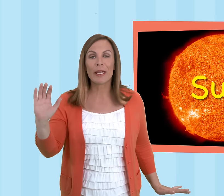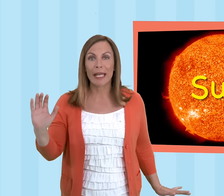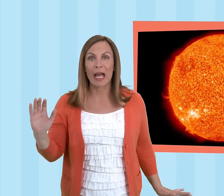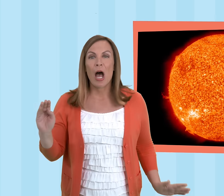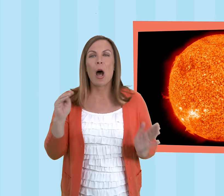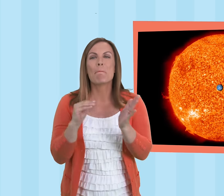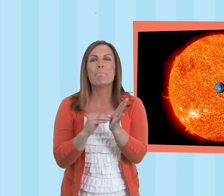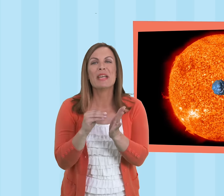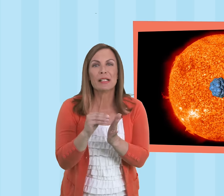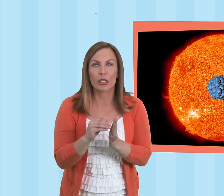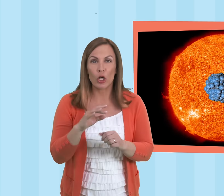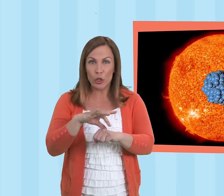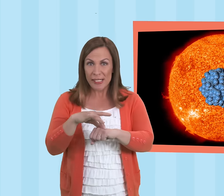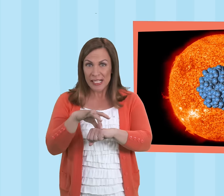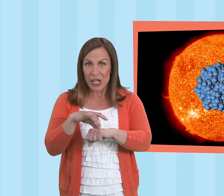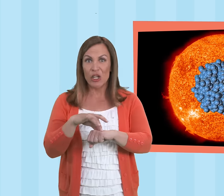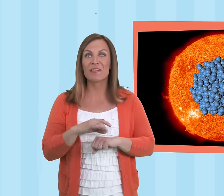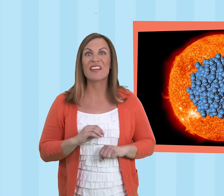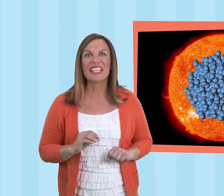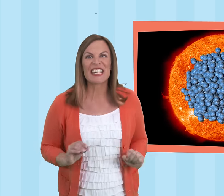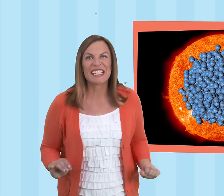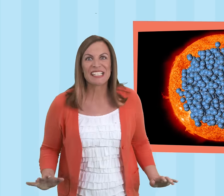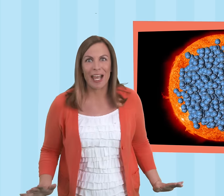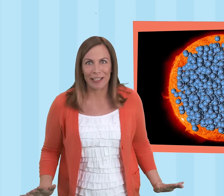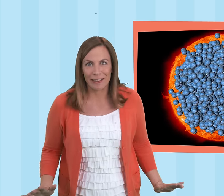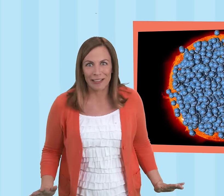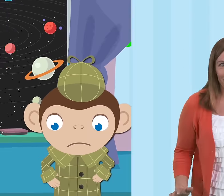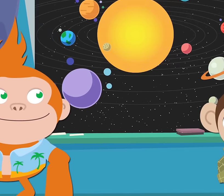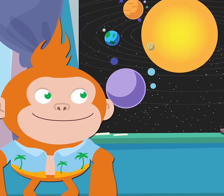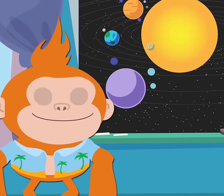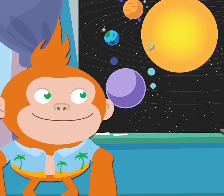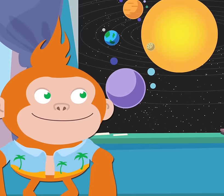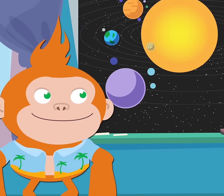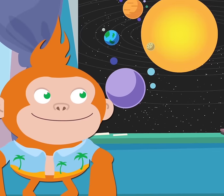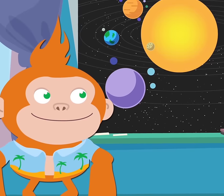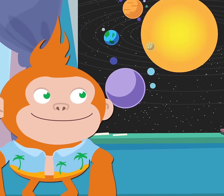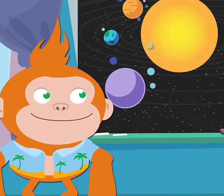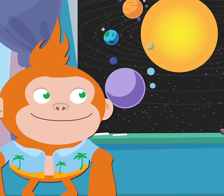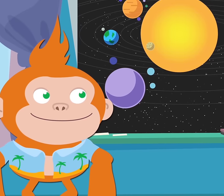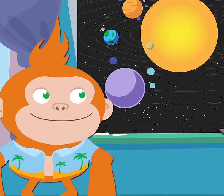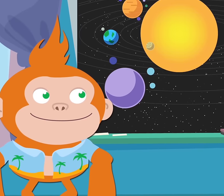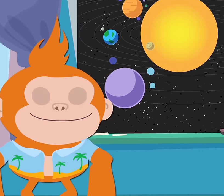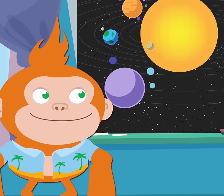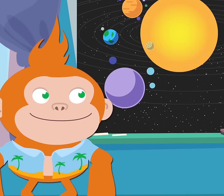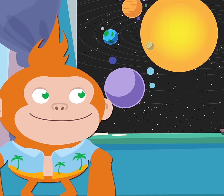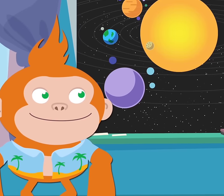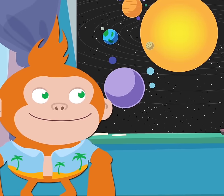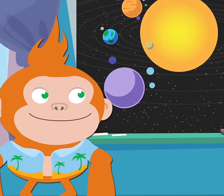big, a million Earths could fit inside it. Okay. So first there is the